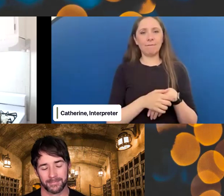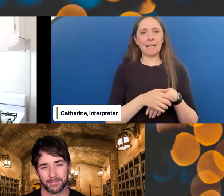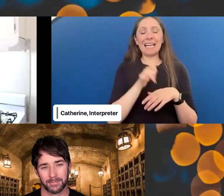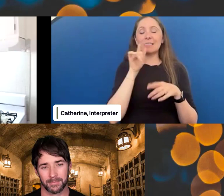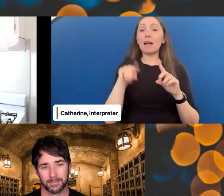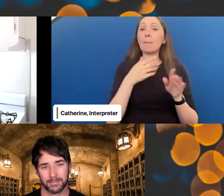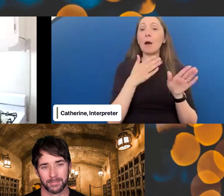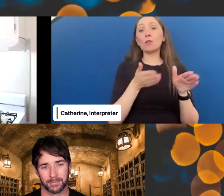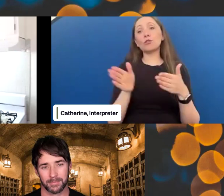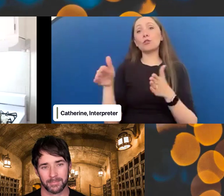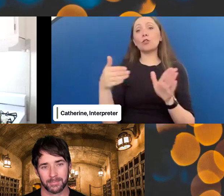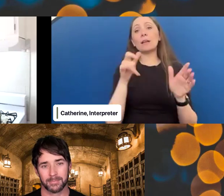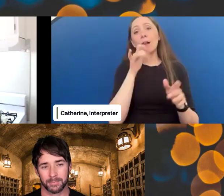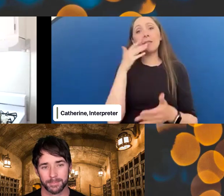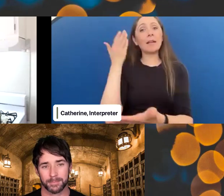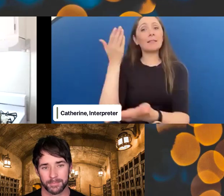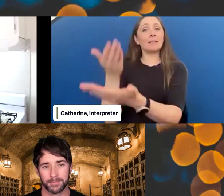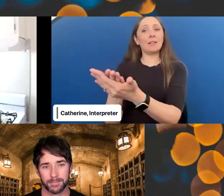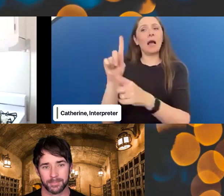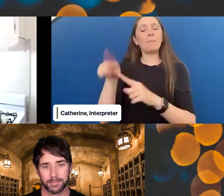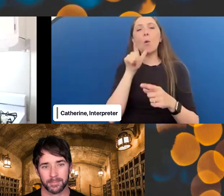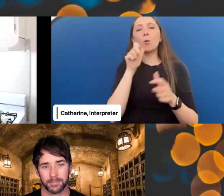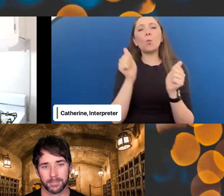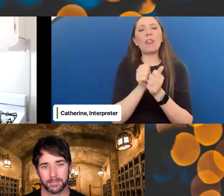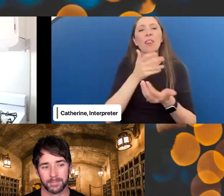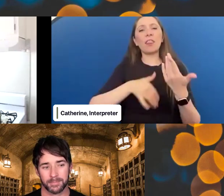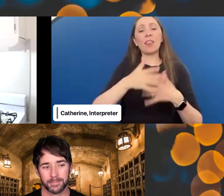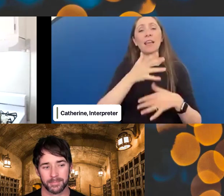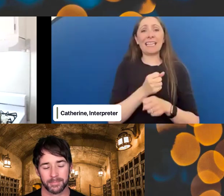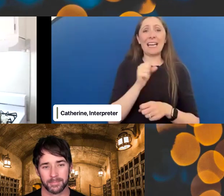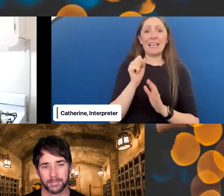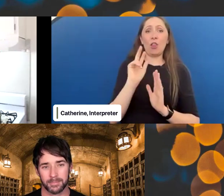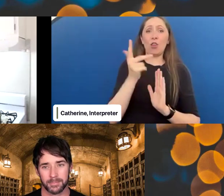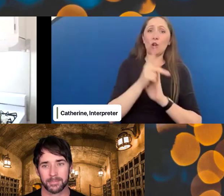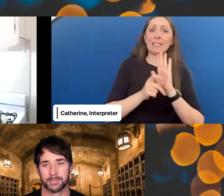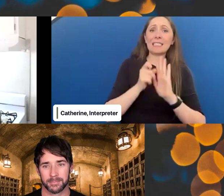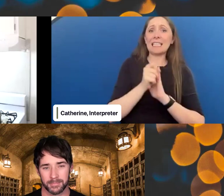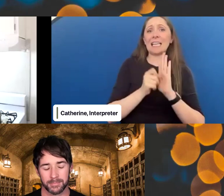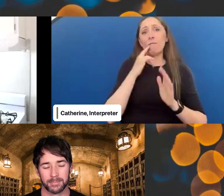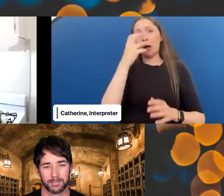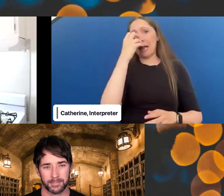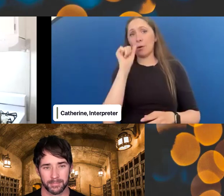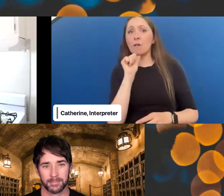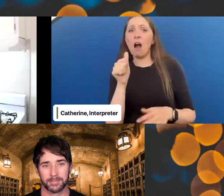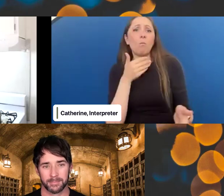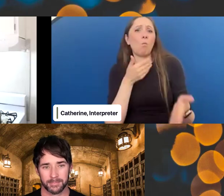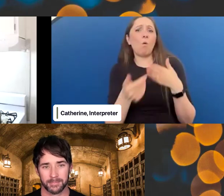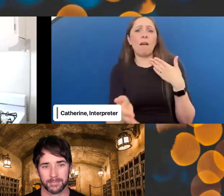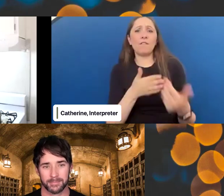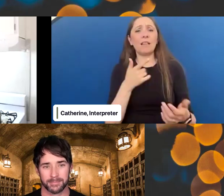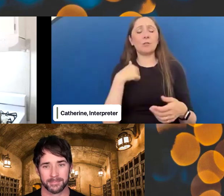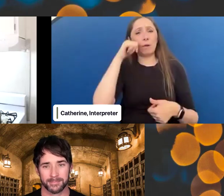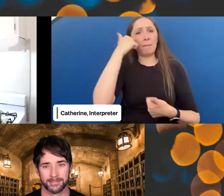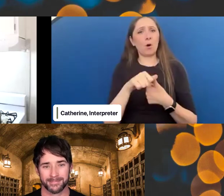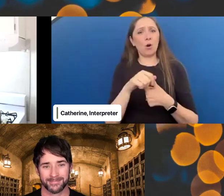or the destination, it's about the company. So whether we're getting a season 3 or not, whether we're clowning or not, or let's just